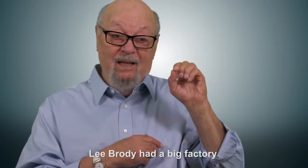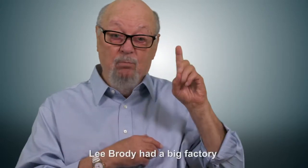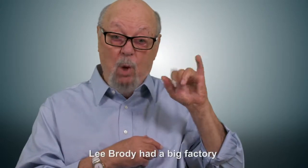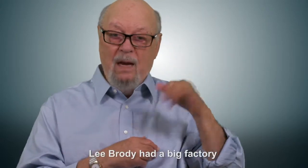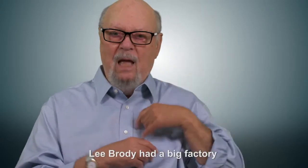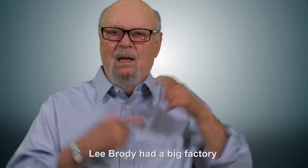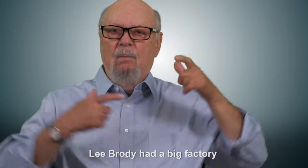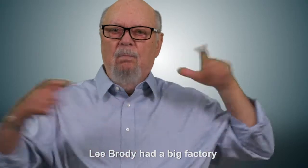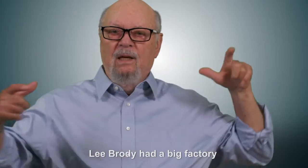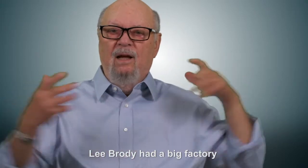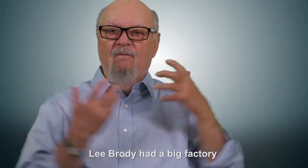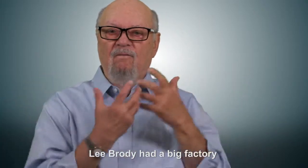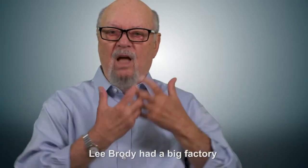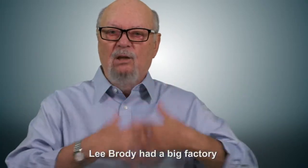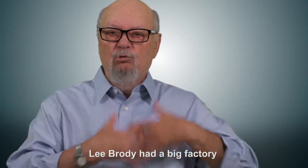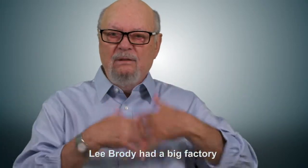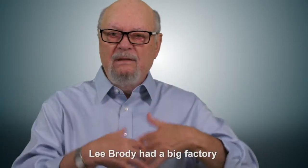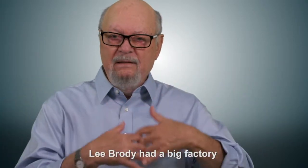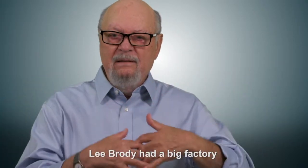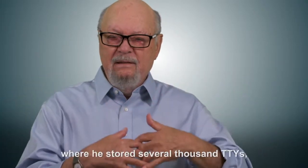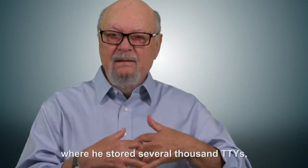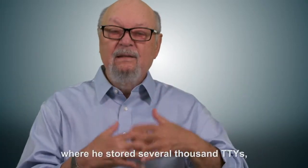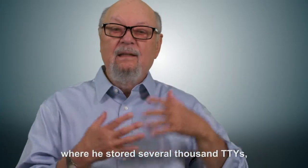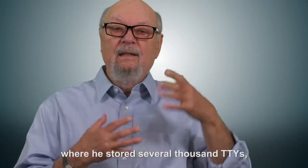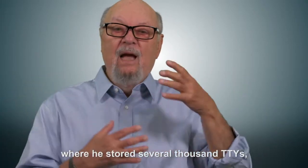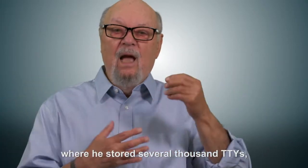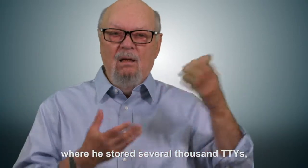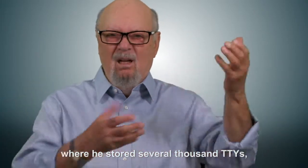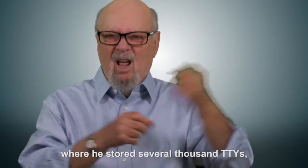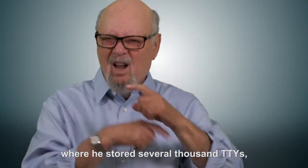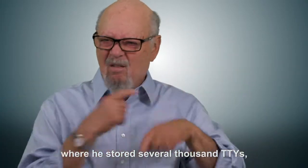Lee Brody had a big factory where he stored several thousand TTYs.